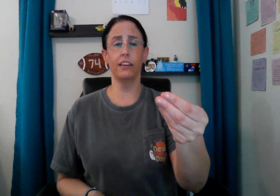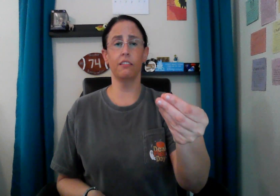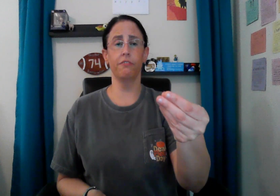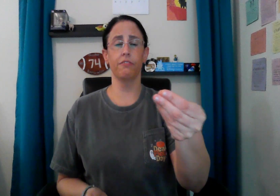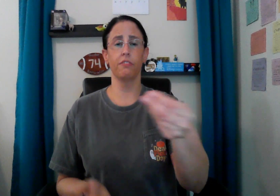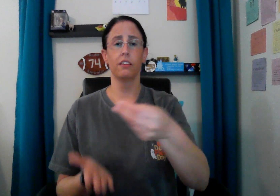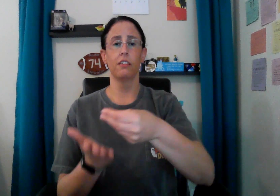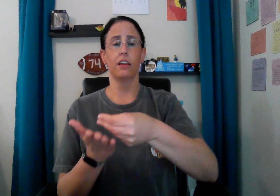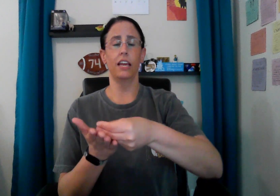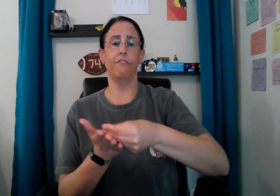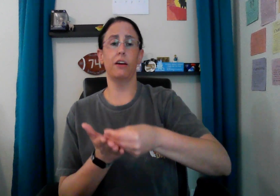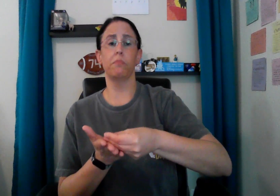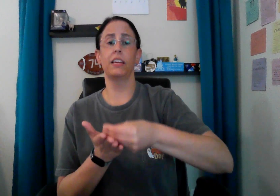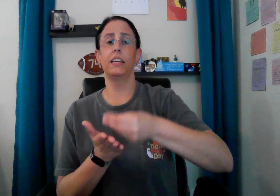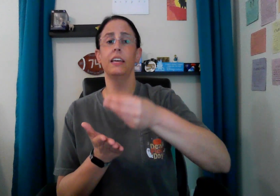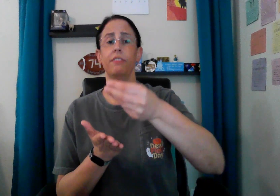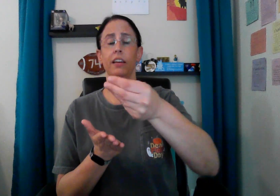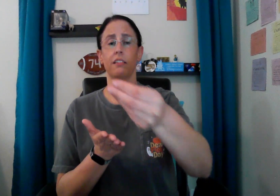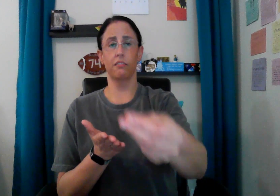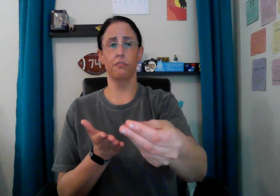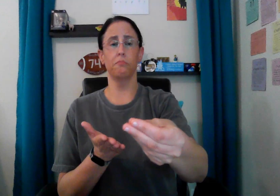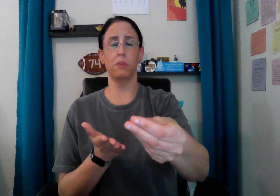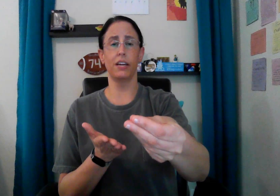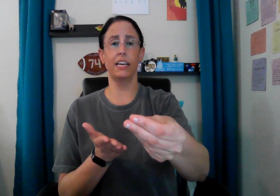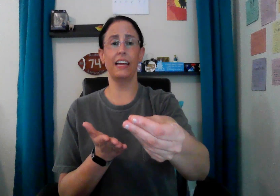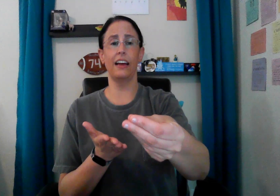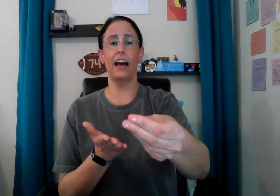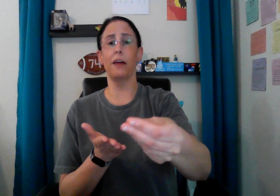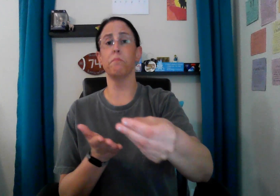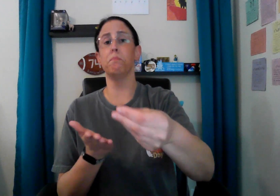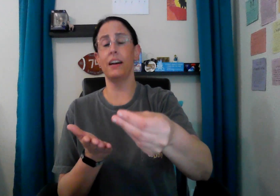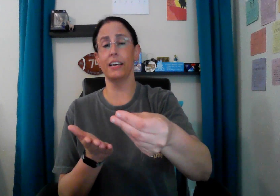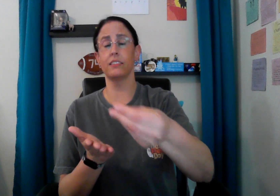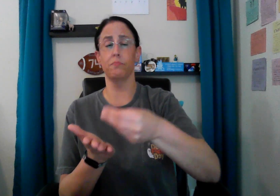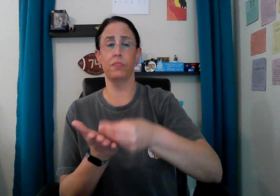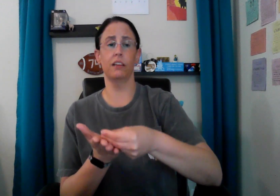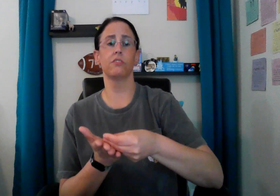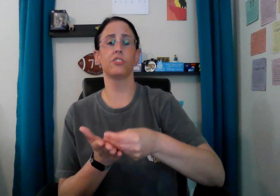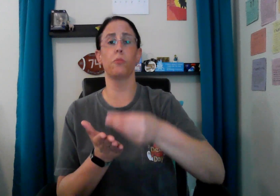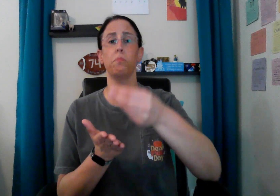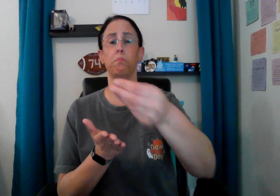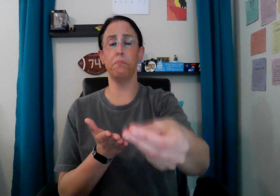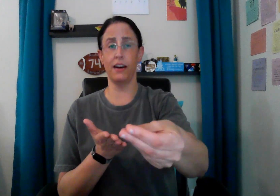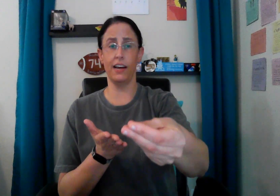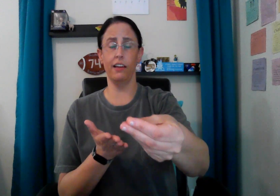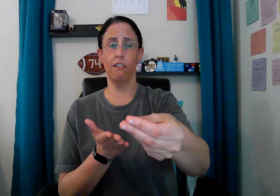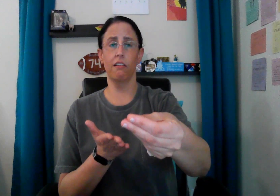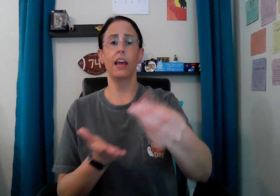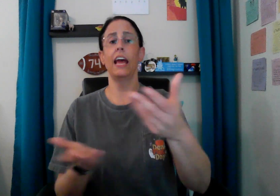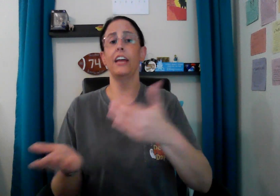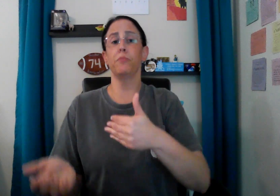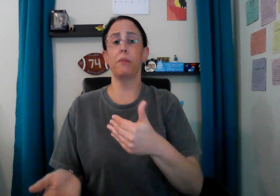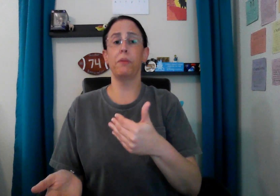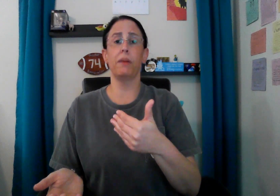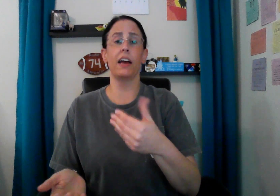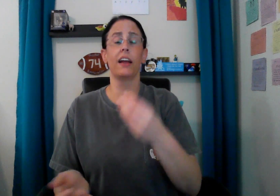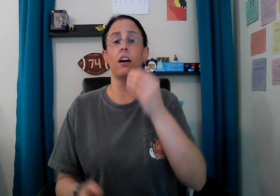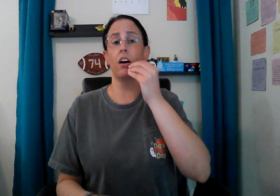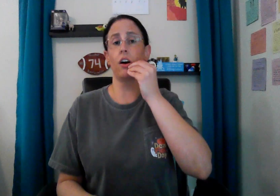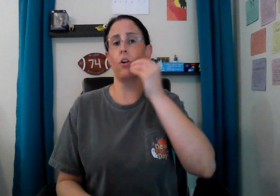give. If I'm giving money, I'm buying something. So buy. And you might be buying a